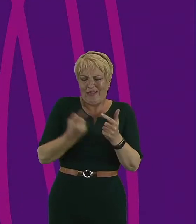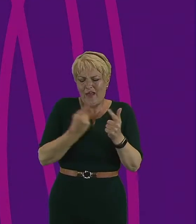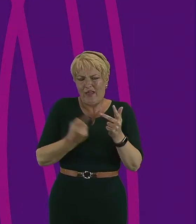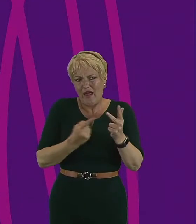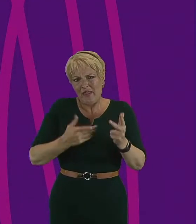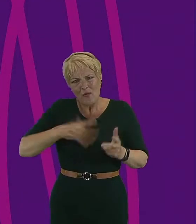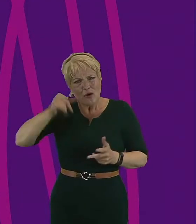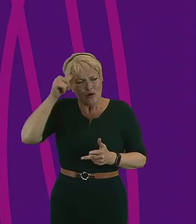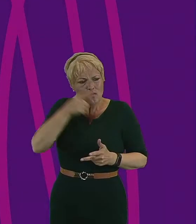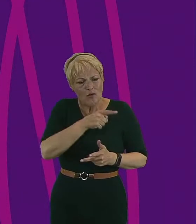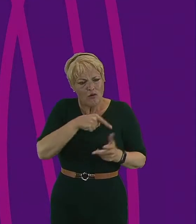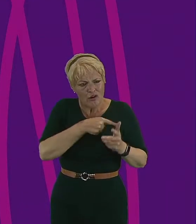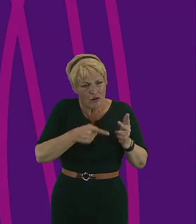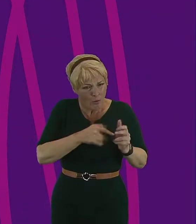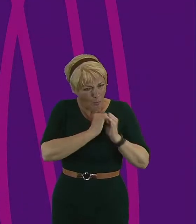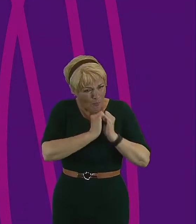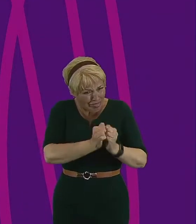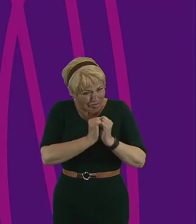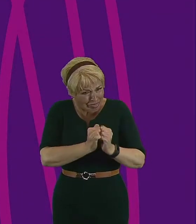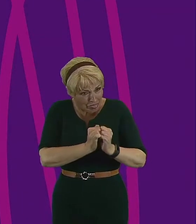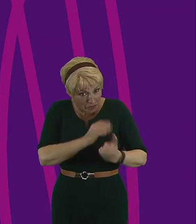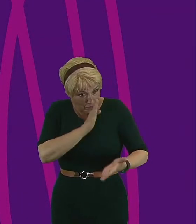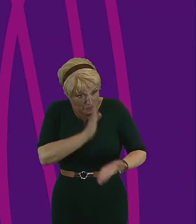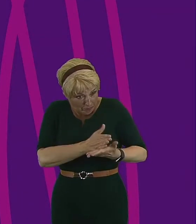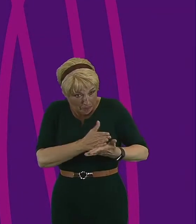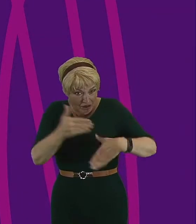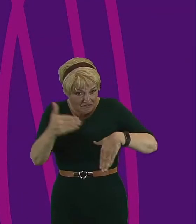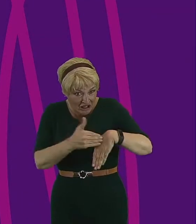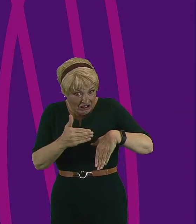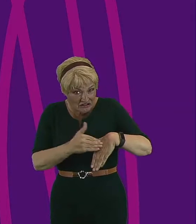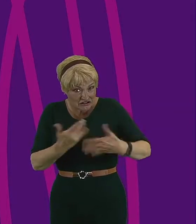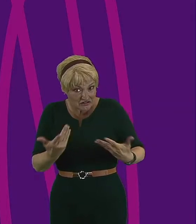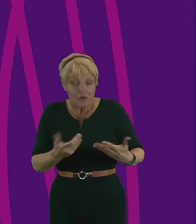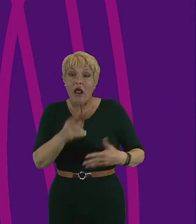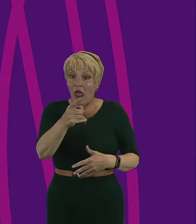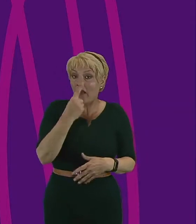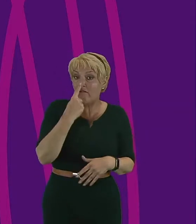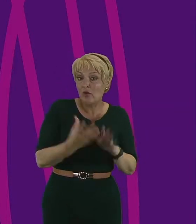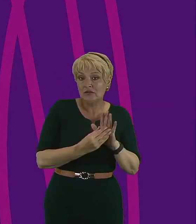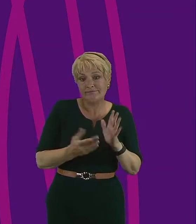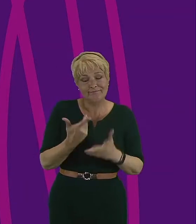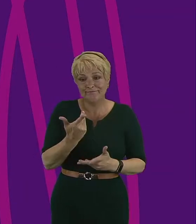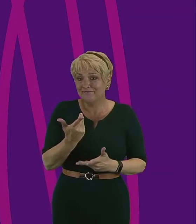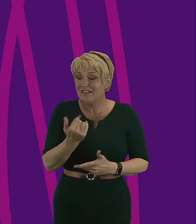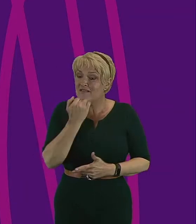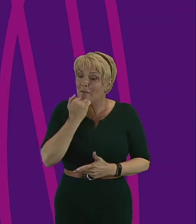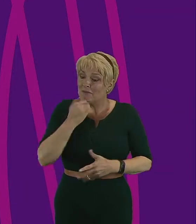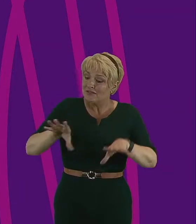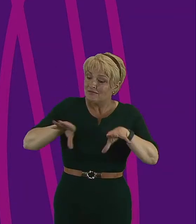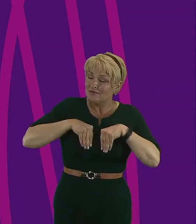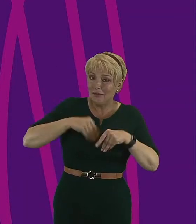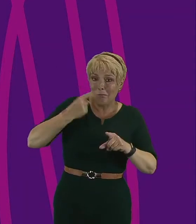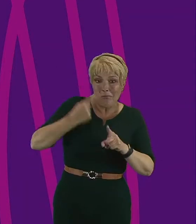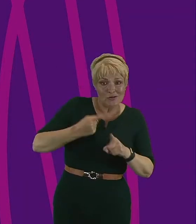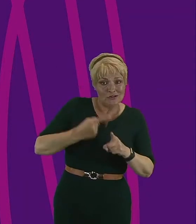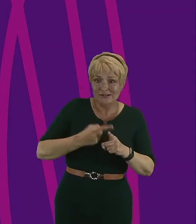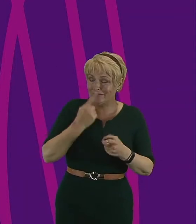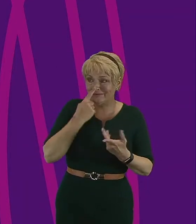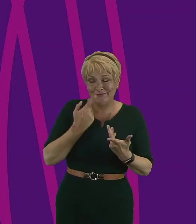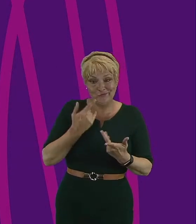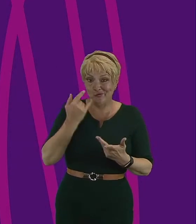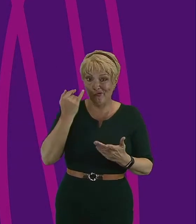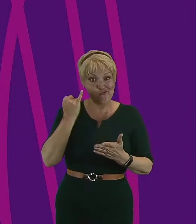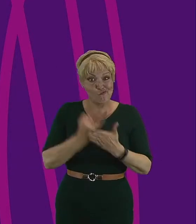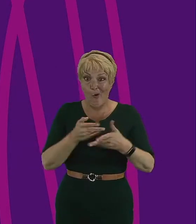evaluated and what the evidence base for them is. Case numbers sadly are now going in the wrong direction, and inconsistencies in guidance